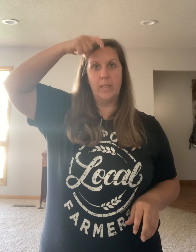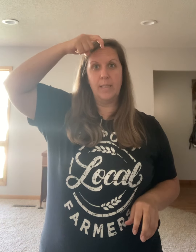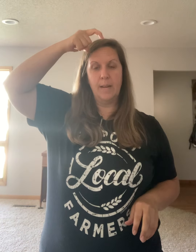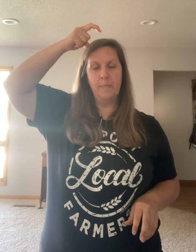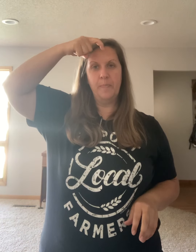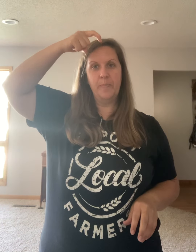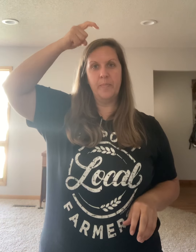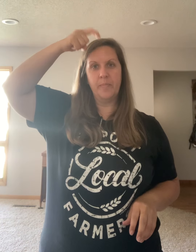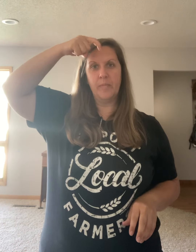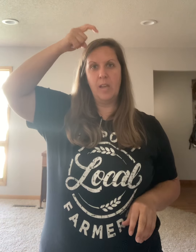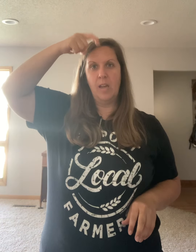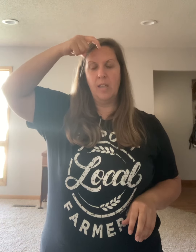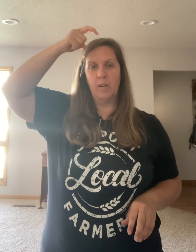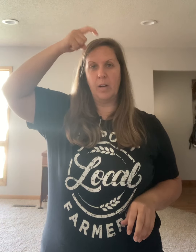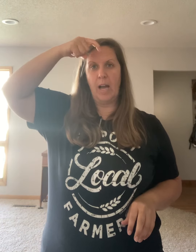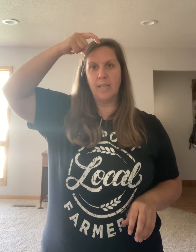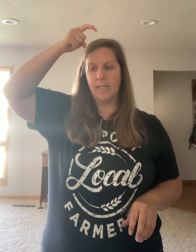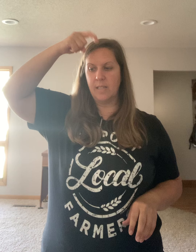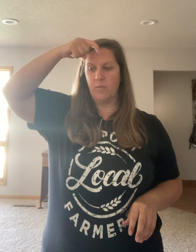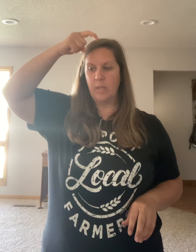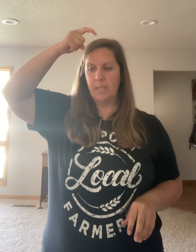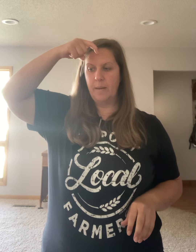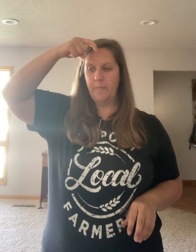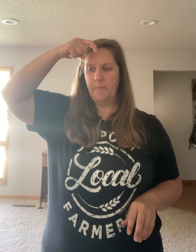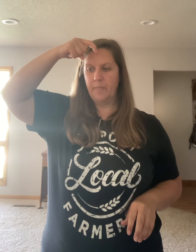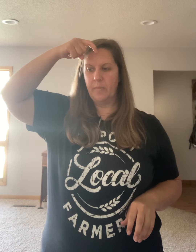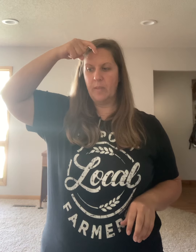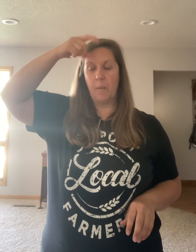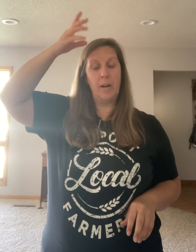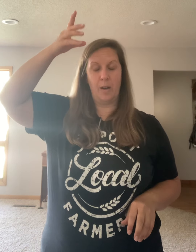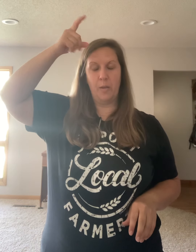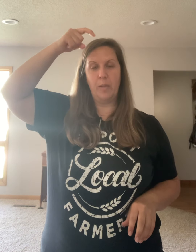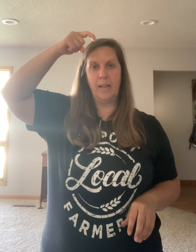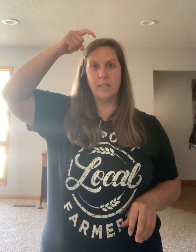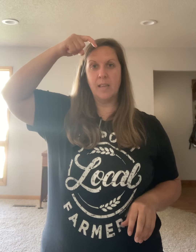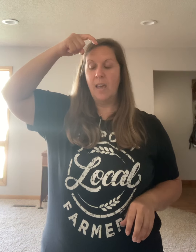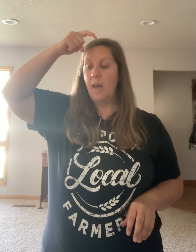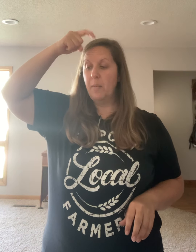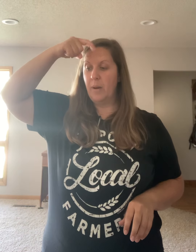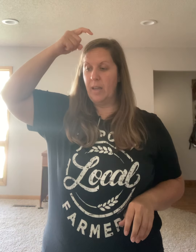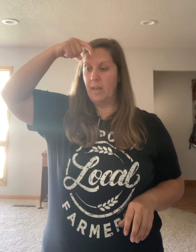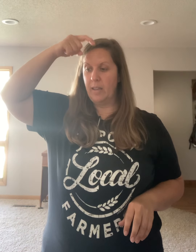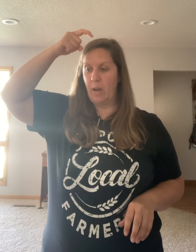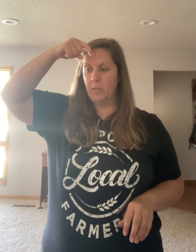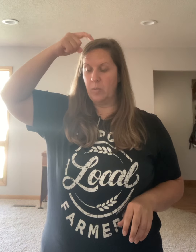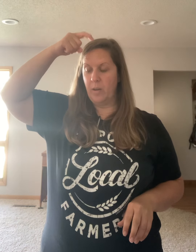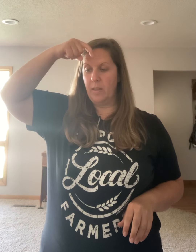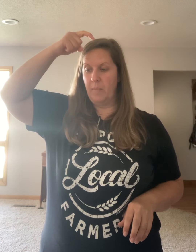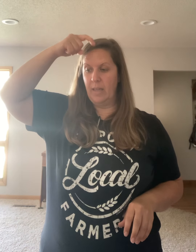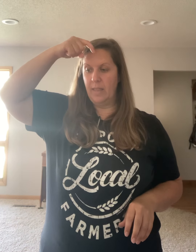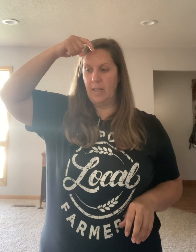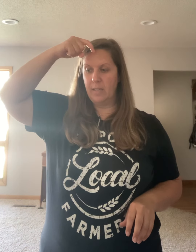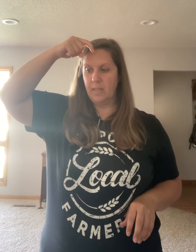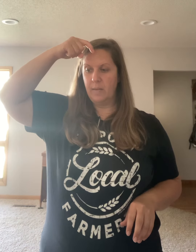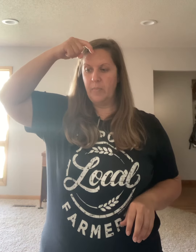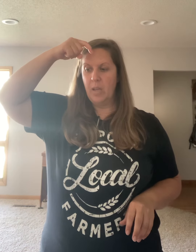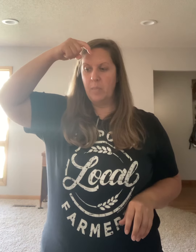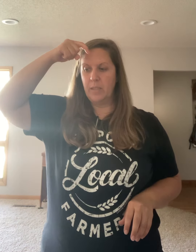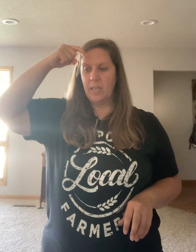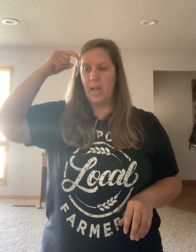wisdom. They were goddesses of wisdom, among other things, but that was one of the main things. Poseidon